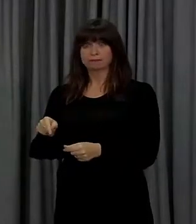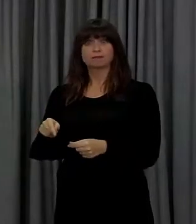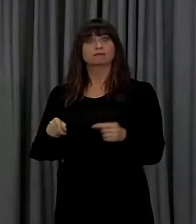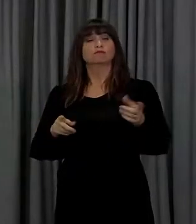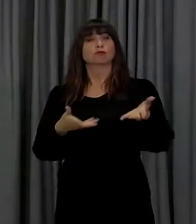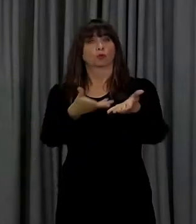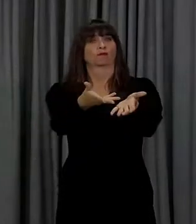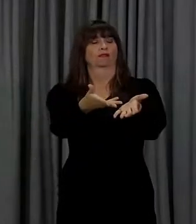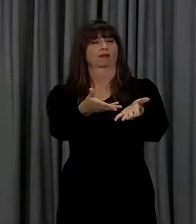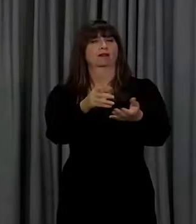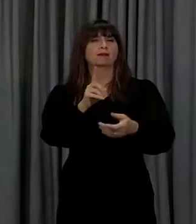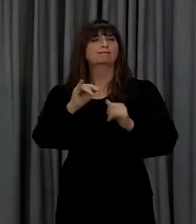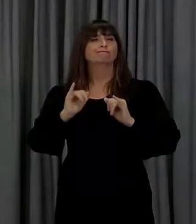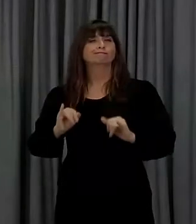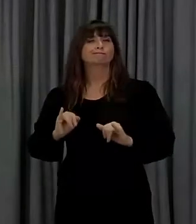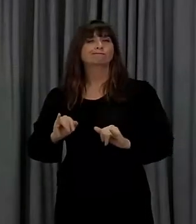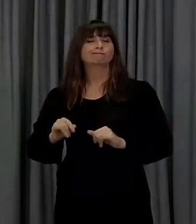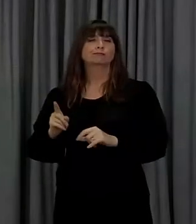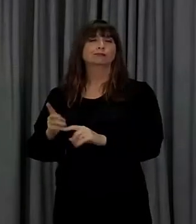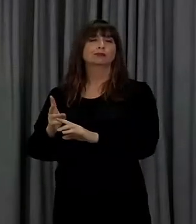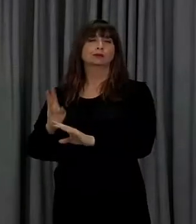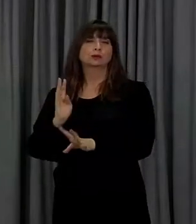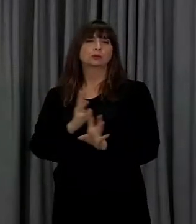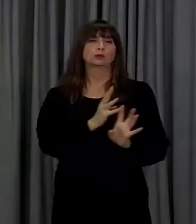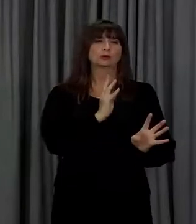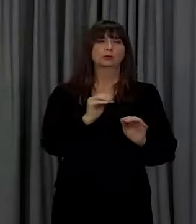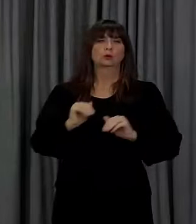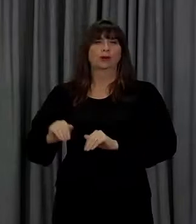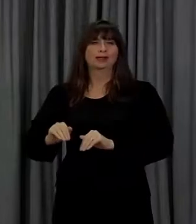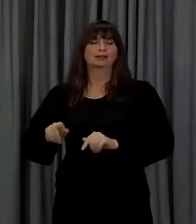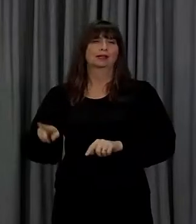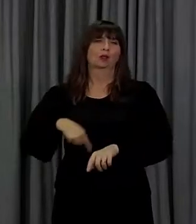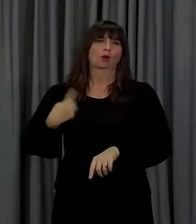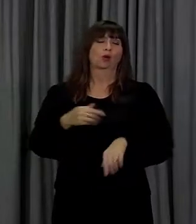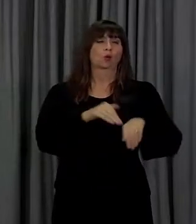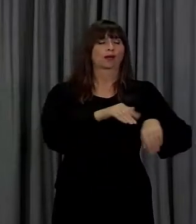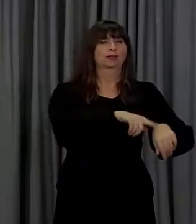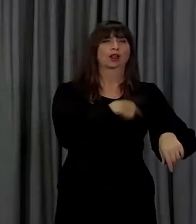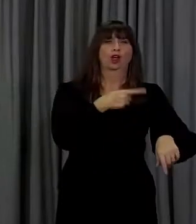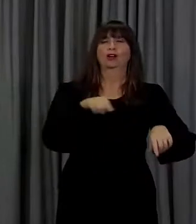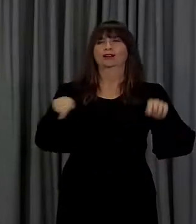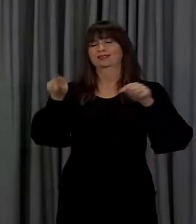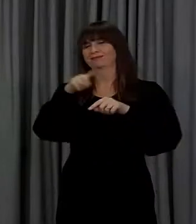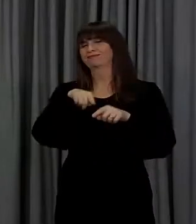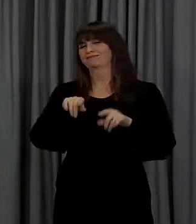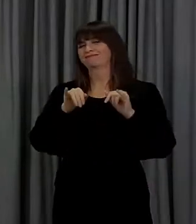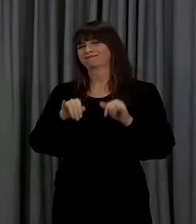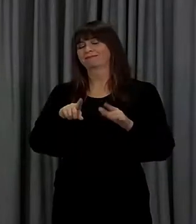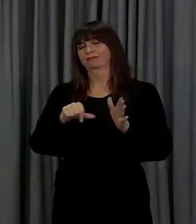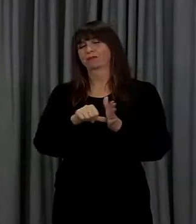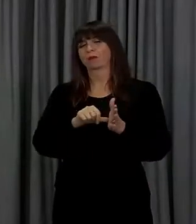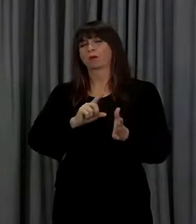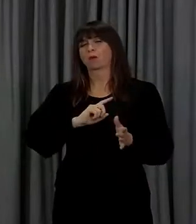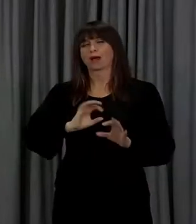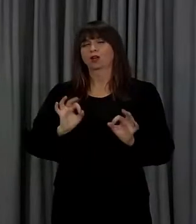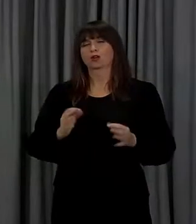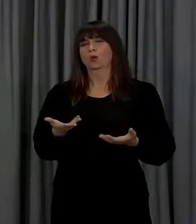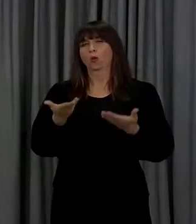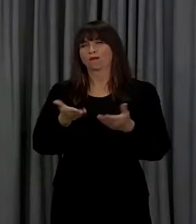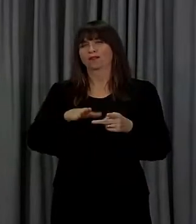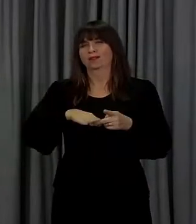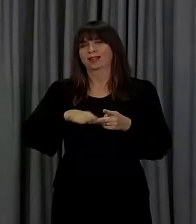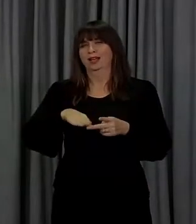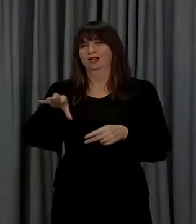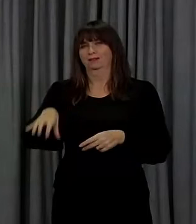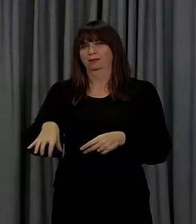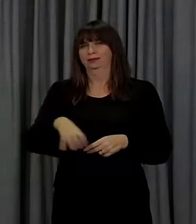problem from my point of view. It's just that the system is pretty clogged up in every part. So that's part of the issue in relation to the second